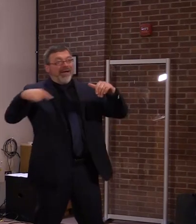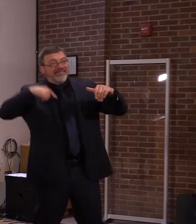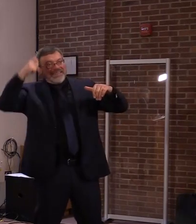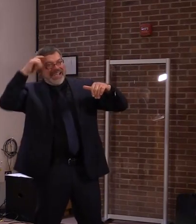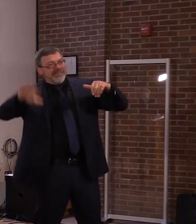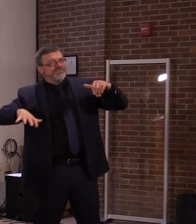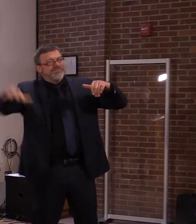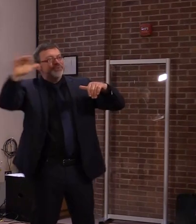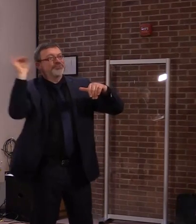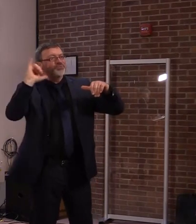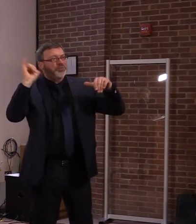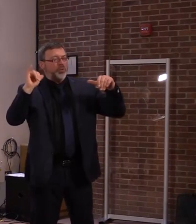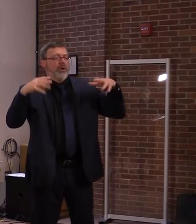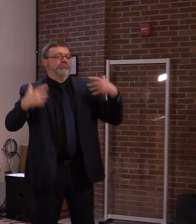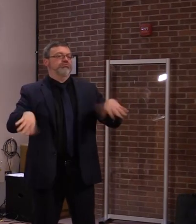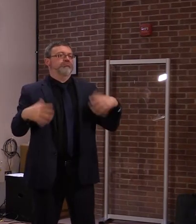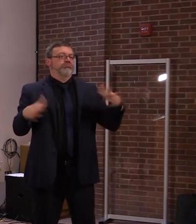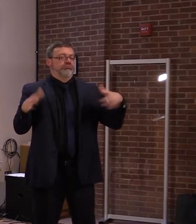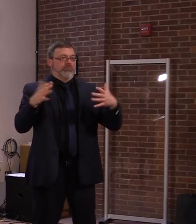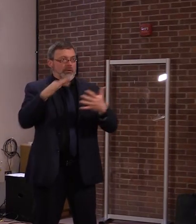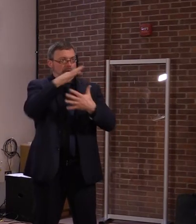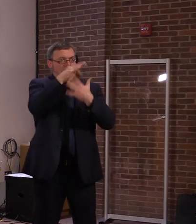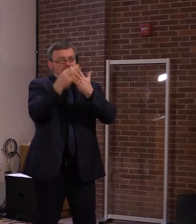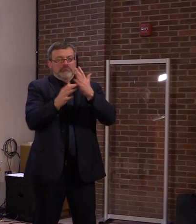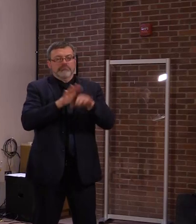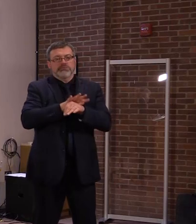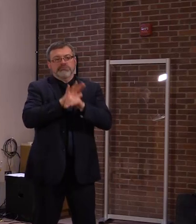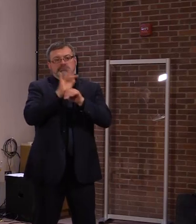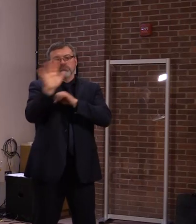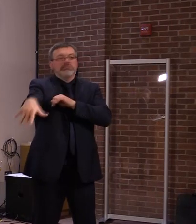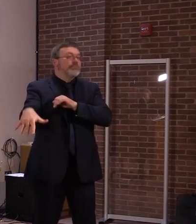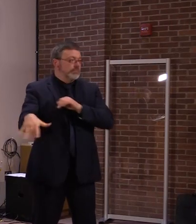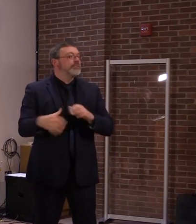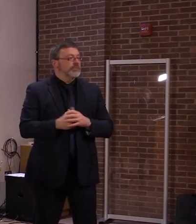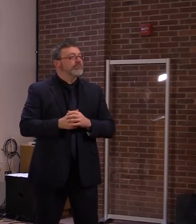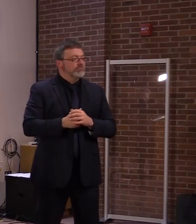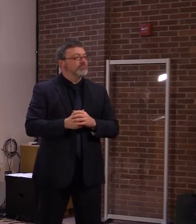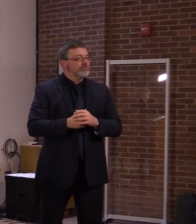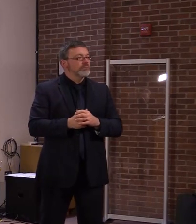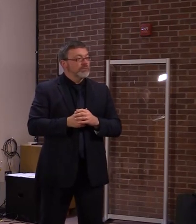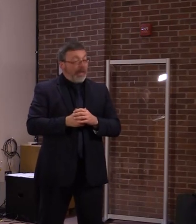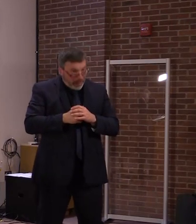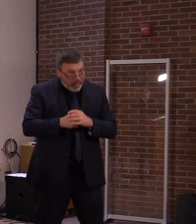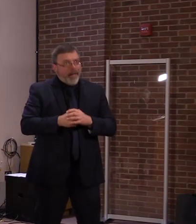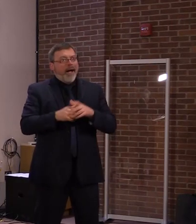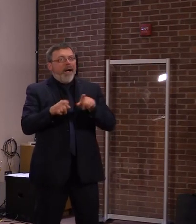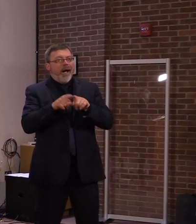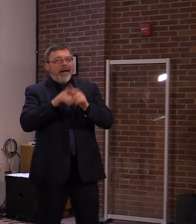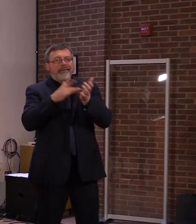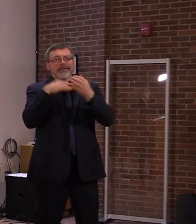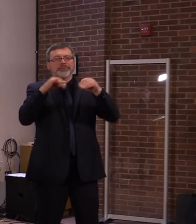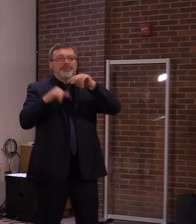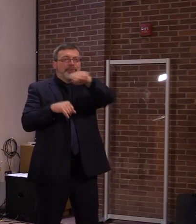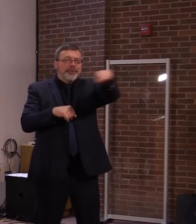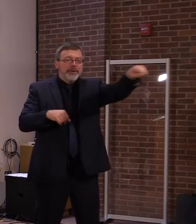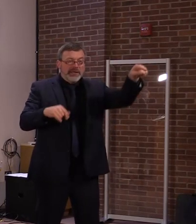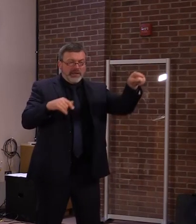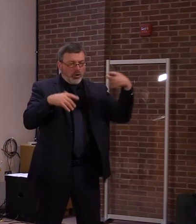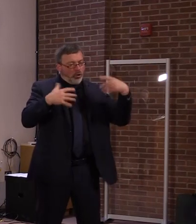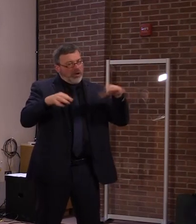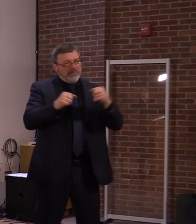5 to 11-year-olds the opportunity to get vaccinated. You can make an appointment for your child by